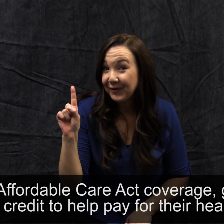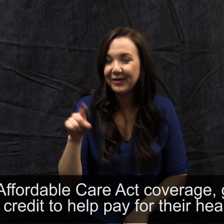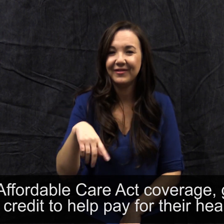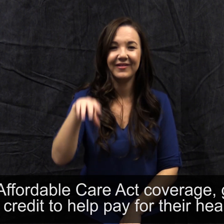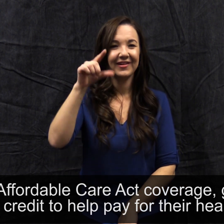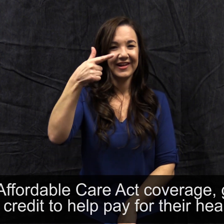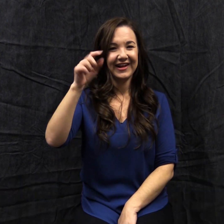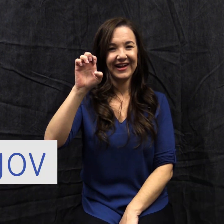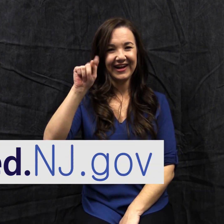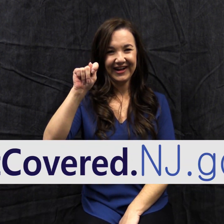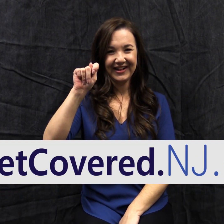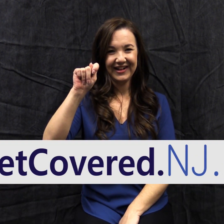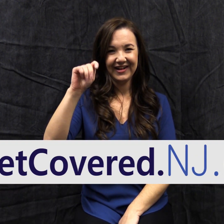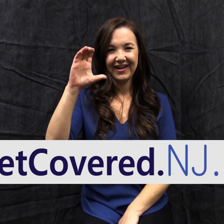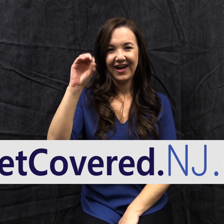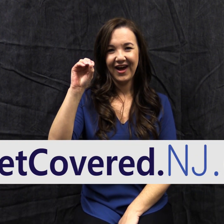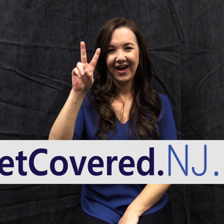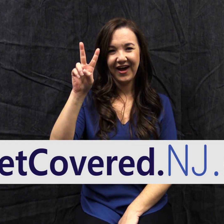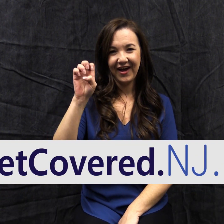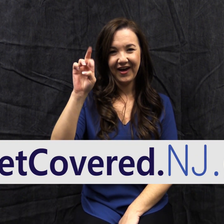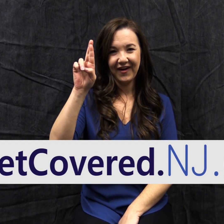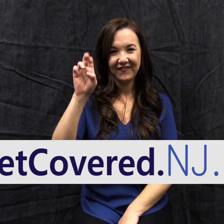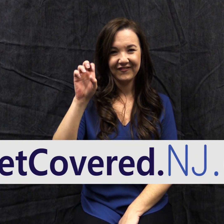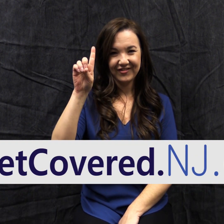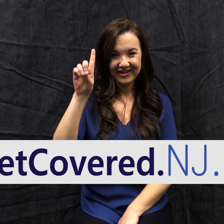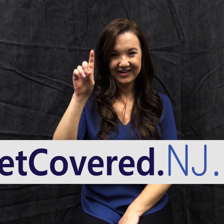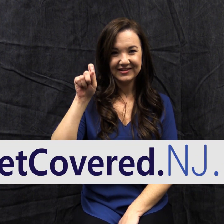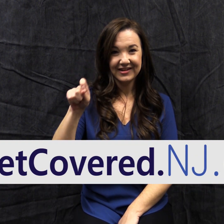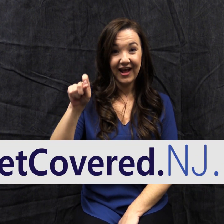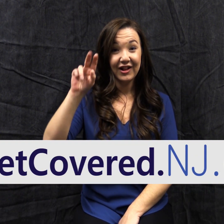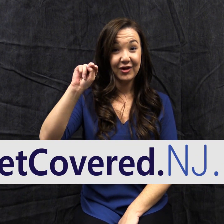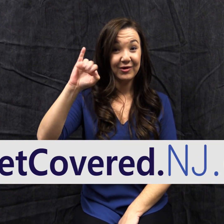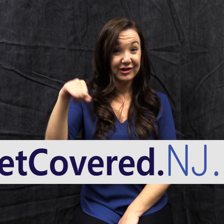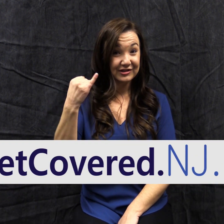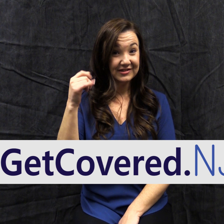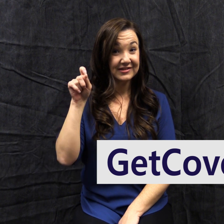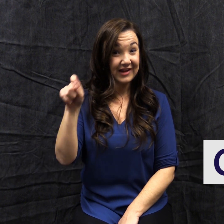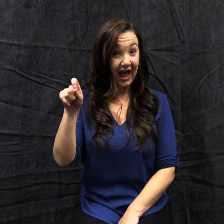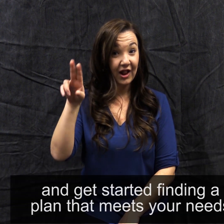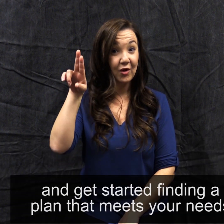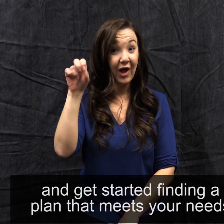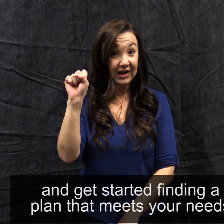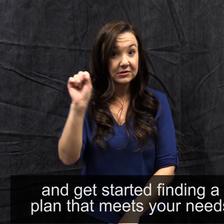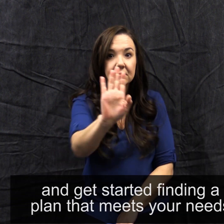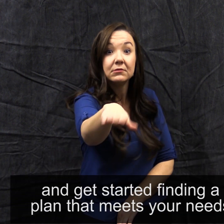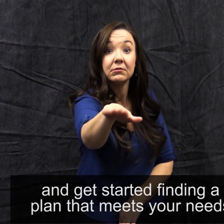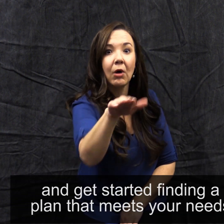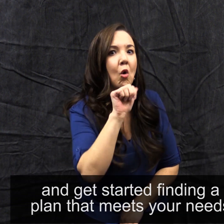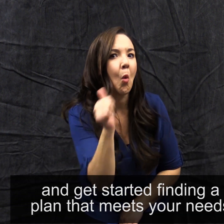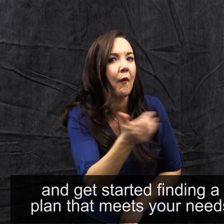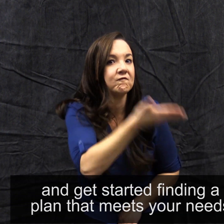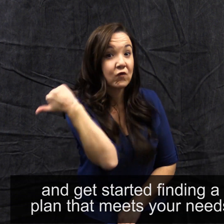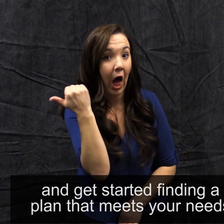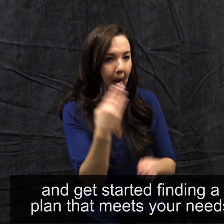health plan. So check out getcovered.nj.gov and get started finding a plan that meets your needs.